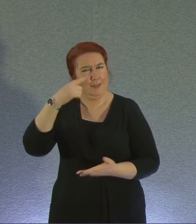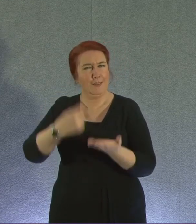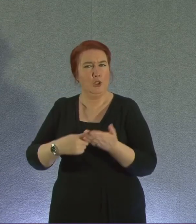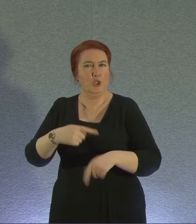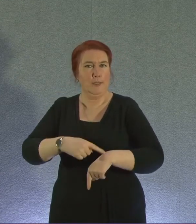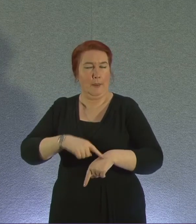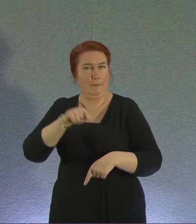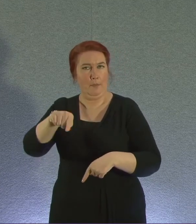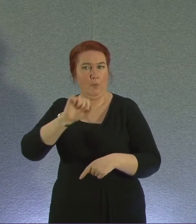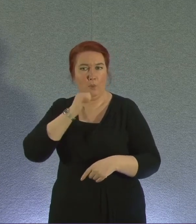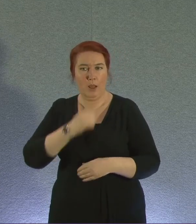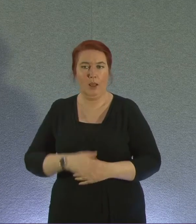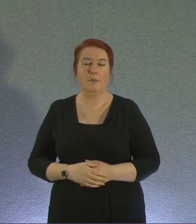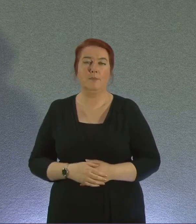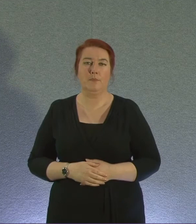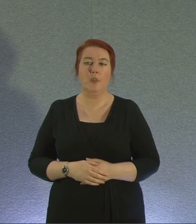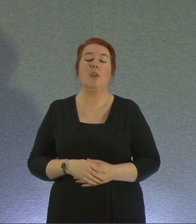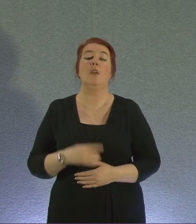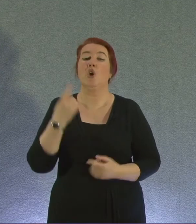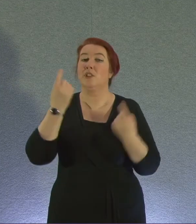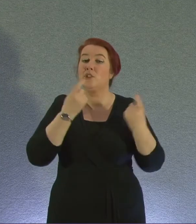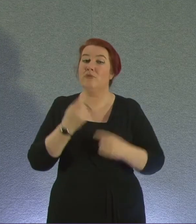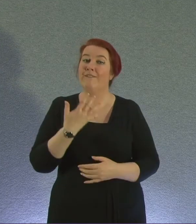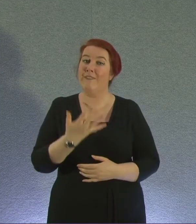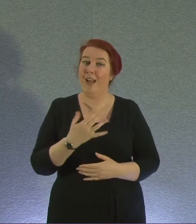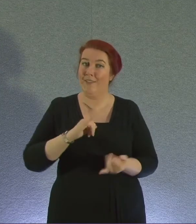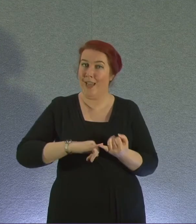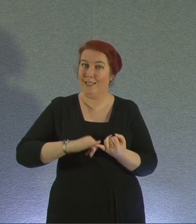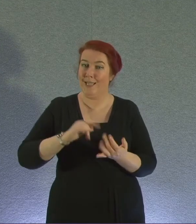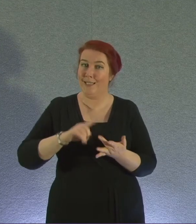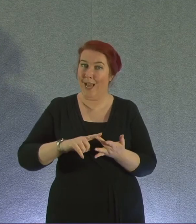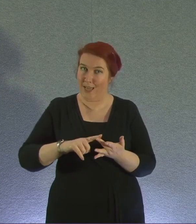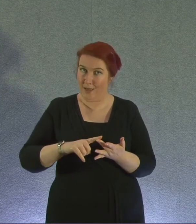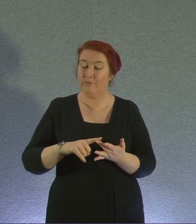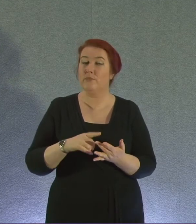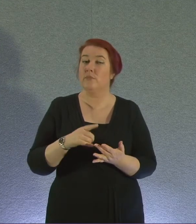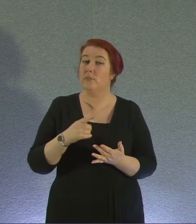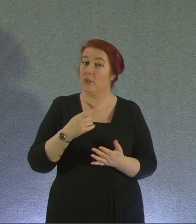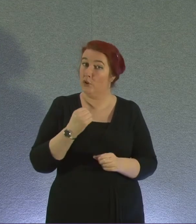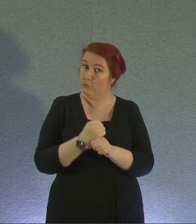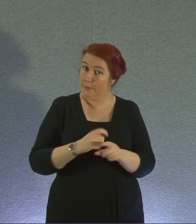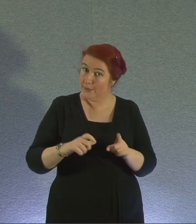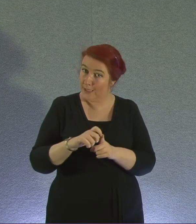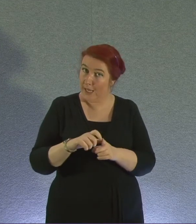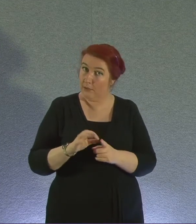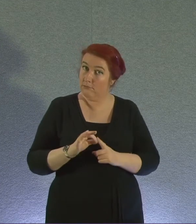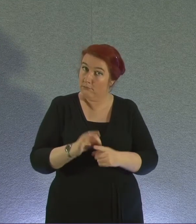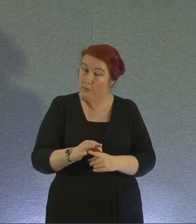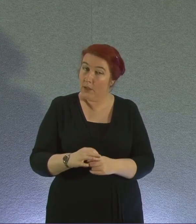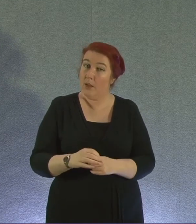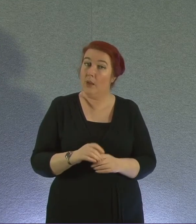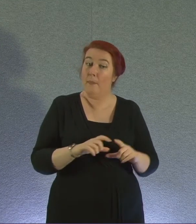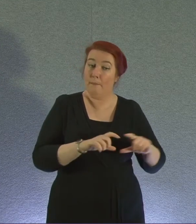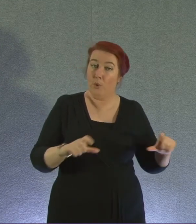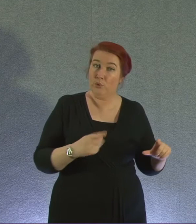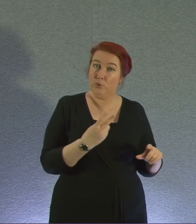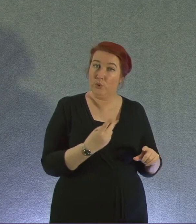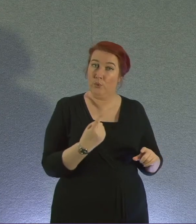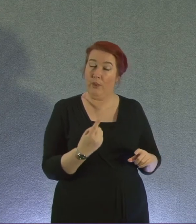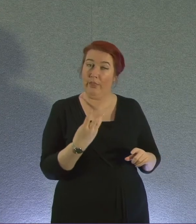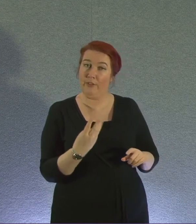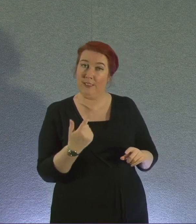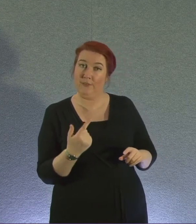is consideration of 5 SSI. Again, SSIs. Could I call on Graham Day to move motions 21372